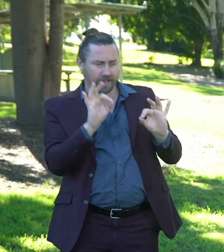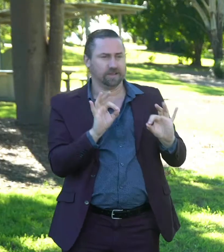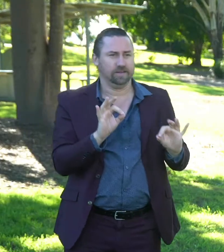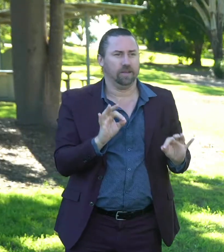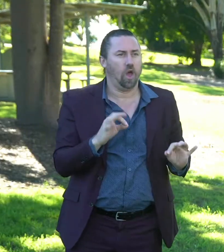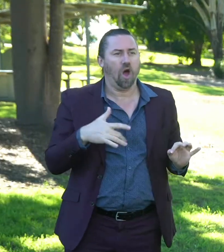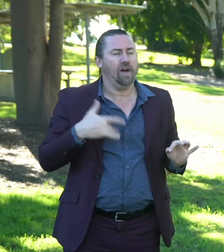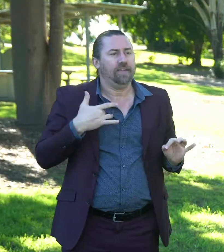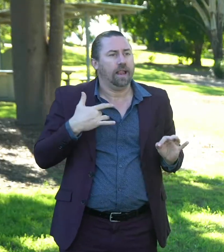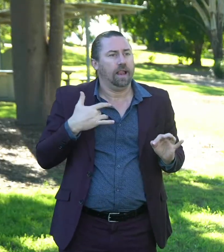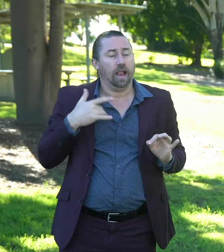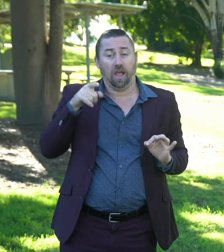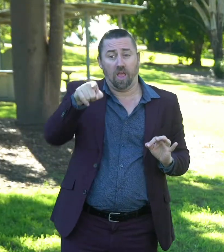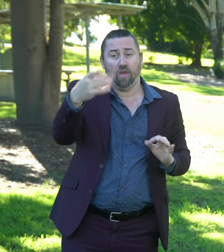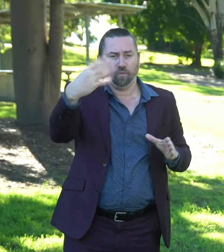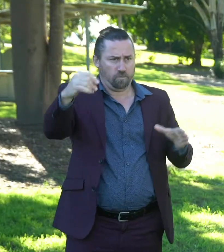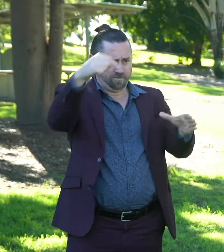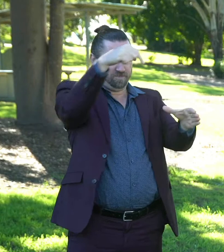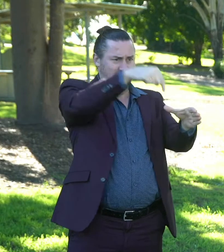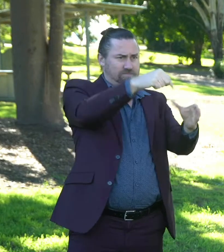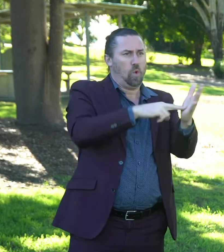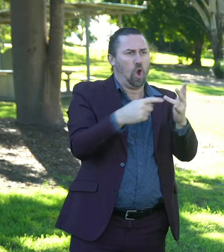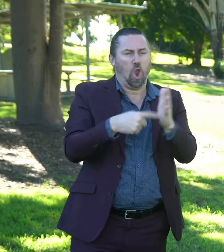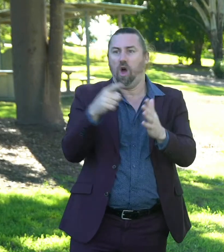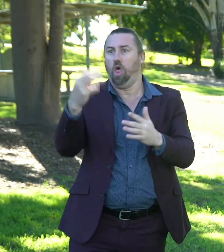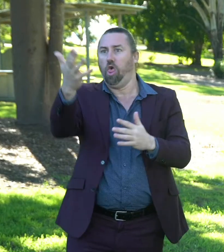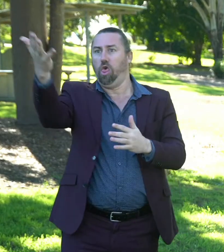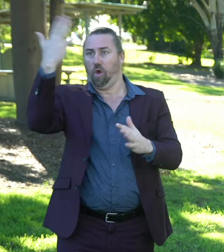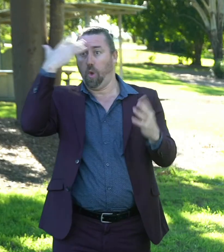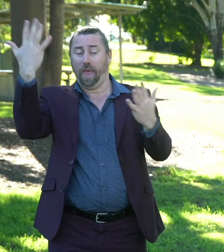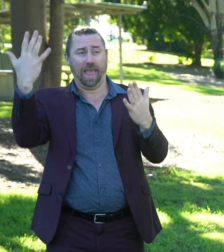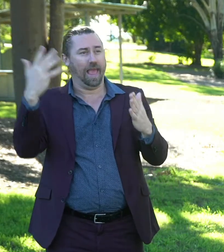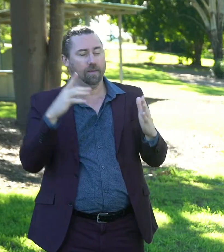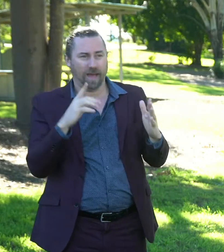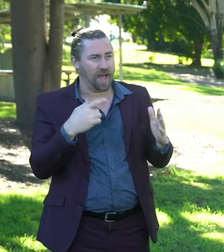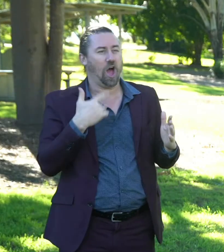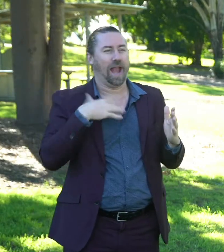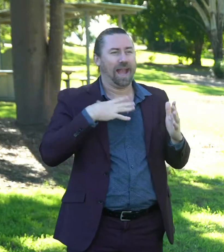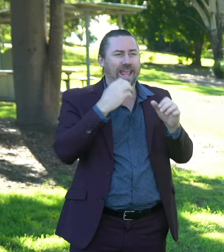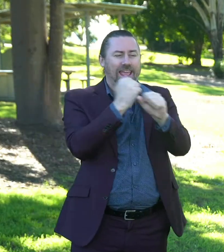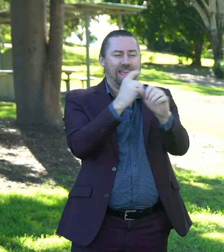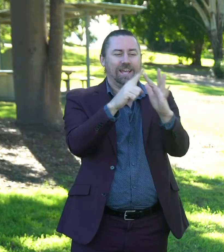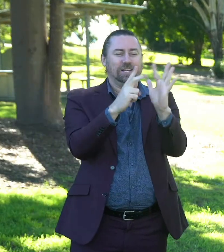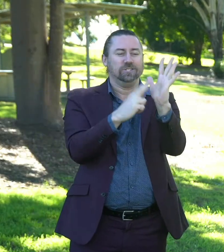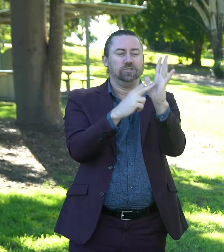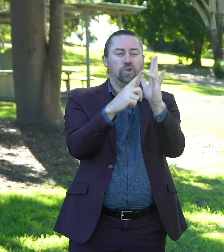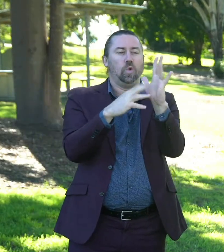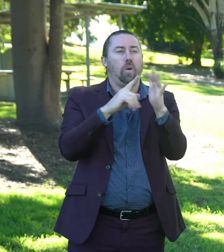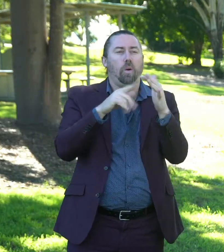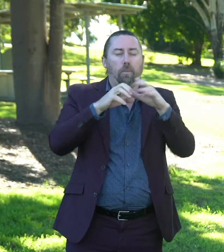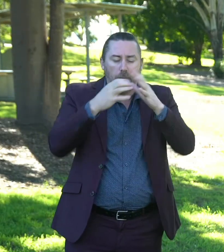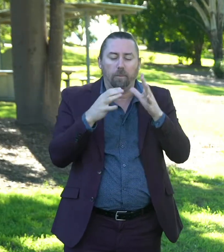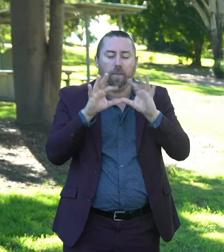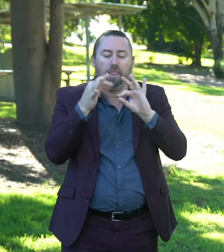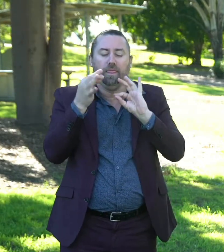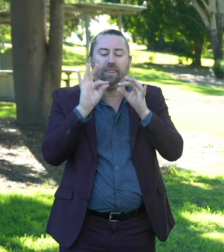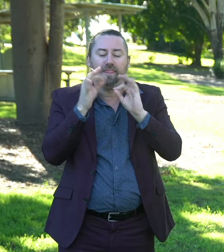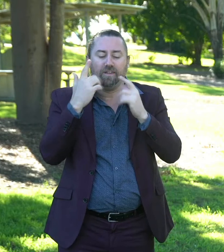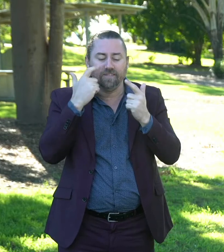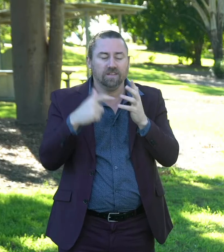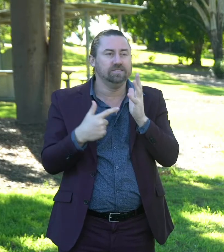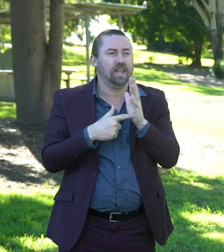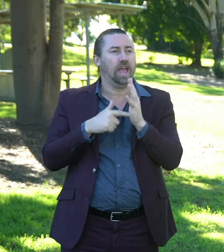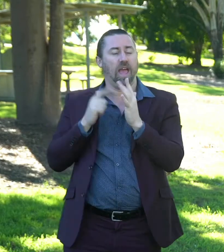another cluster out there that we don't know about, but I actually need the genome sequencing, I need all of this work by the